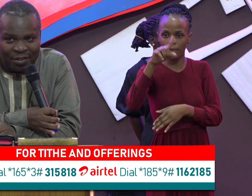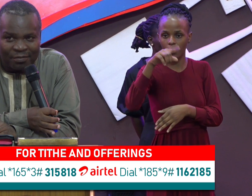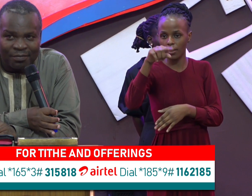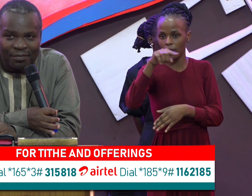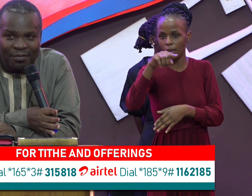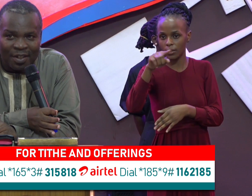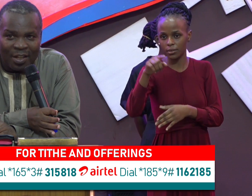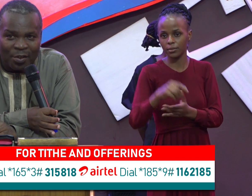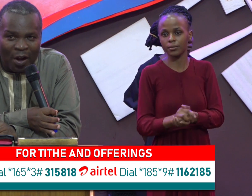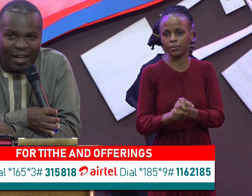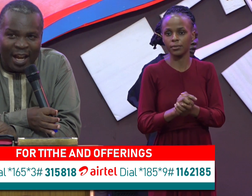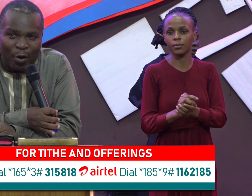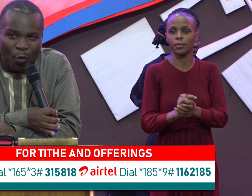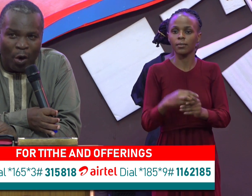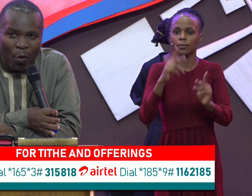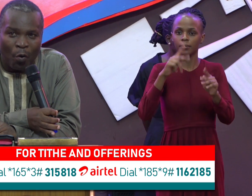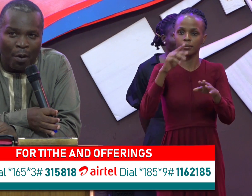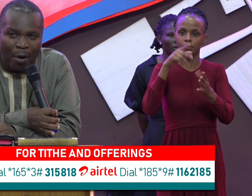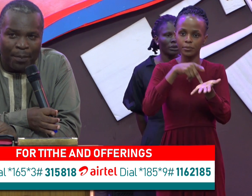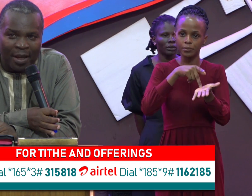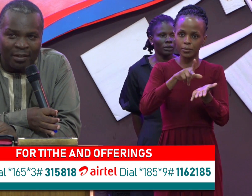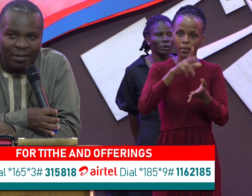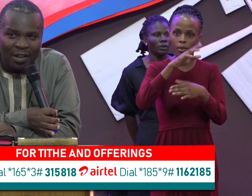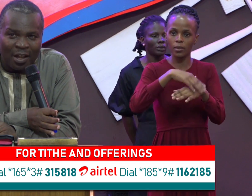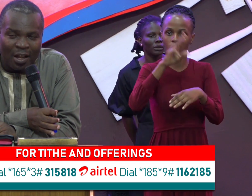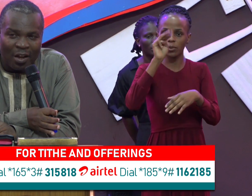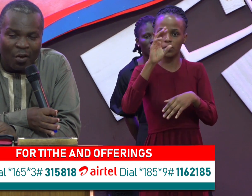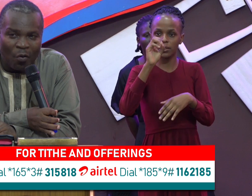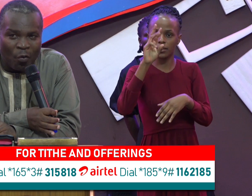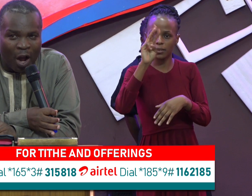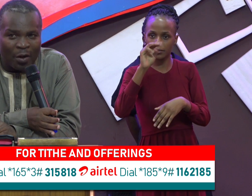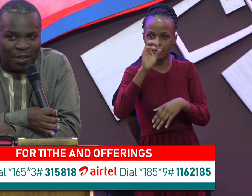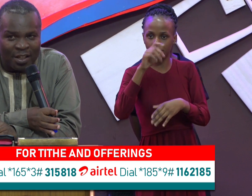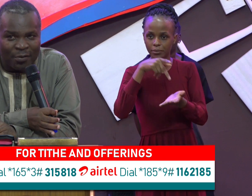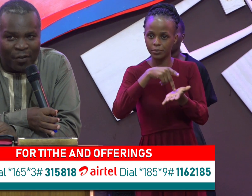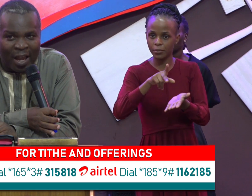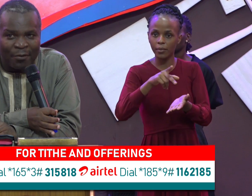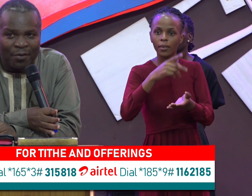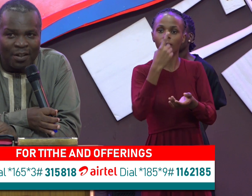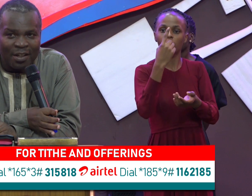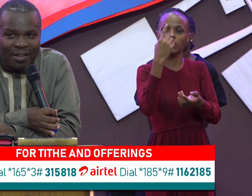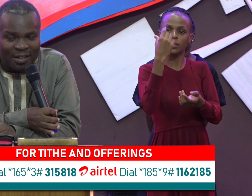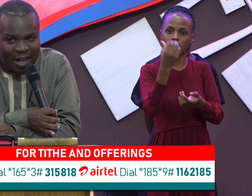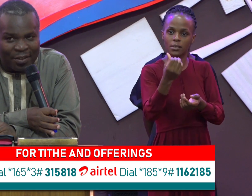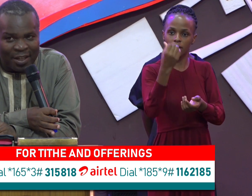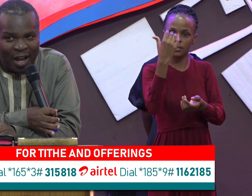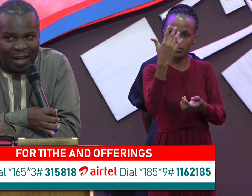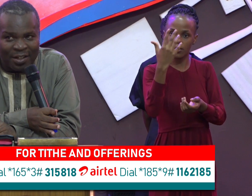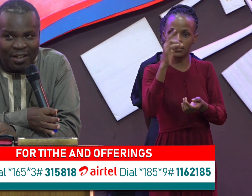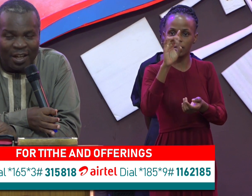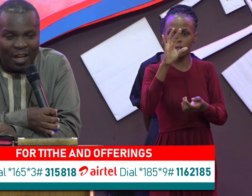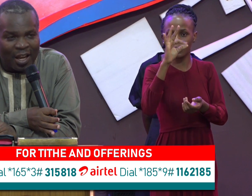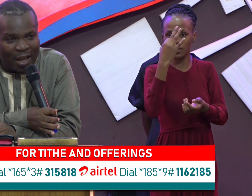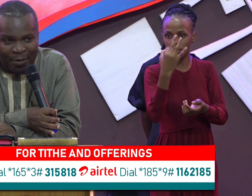*9#. *9#. Songa atake no kwa yoku momo pe. Agenda kwa sa MTN momo pe. *165. *10#.